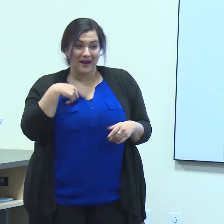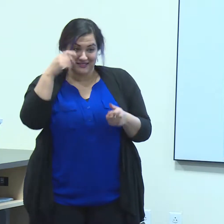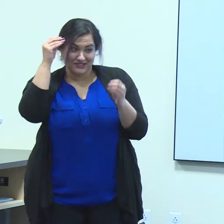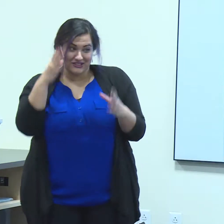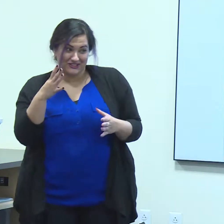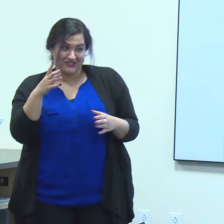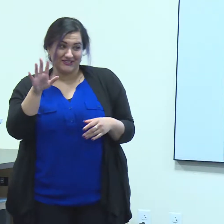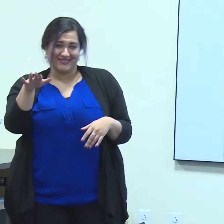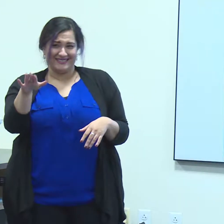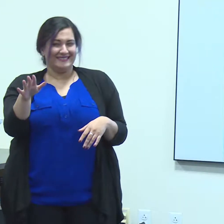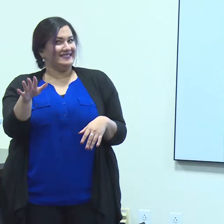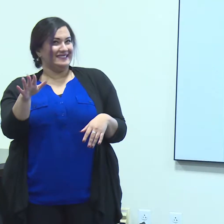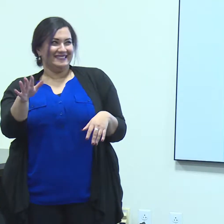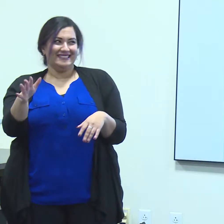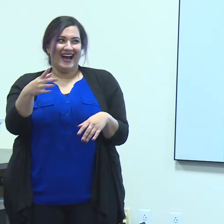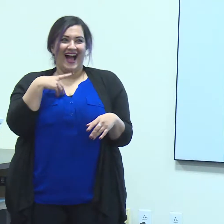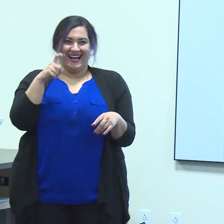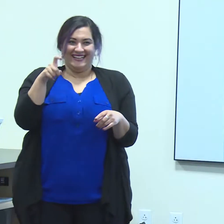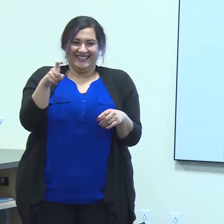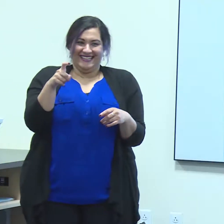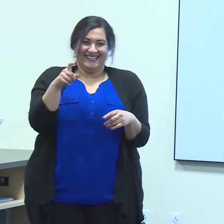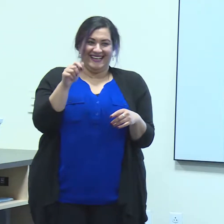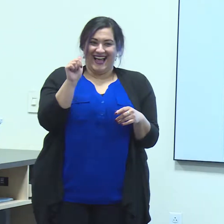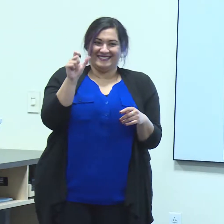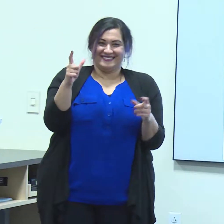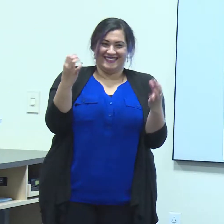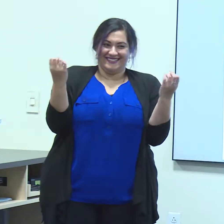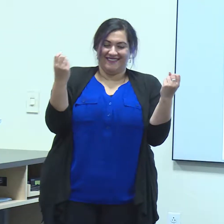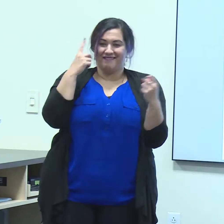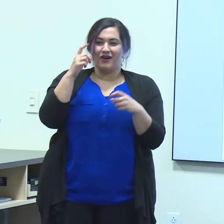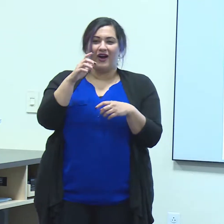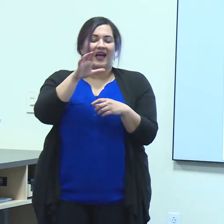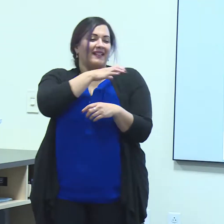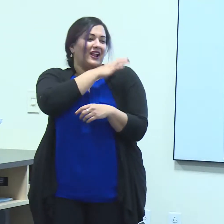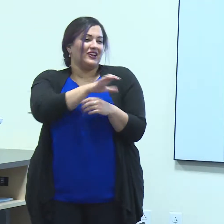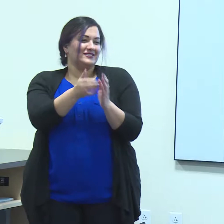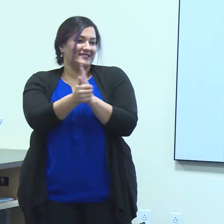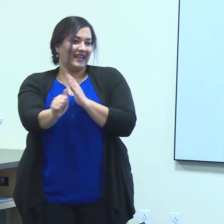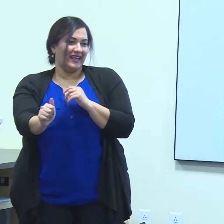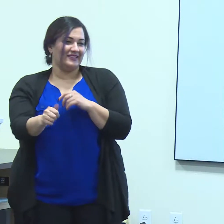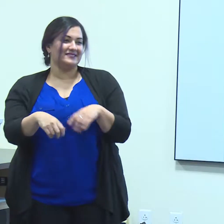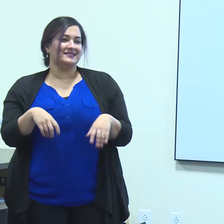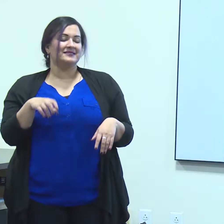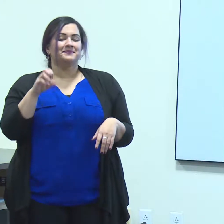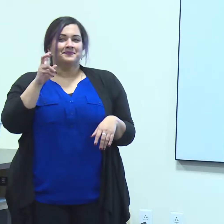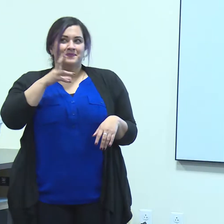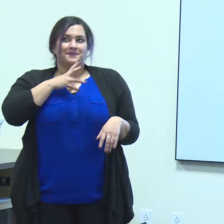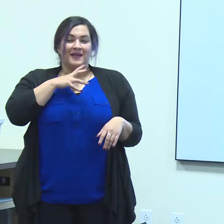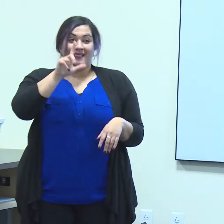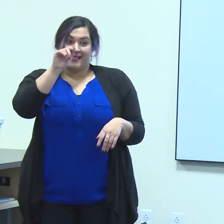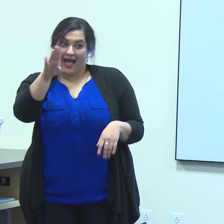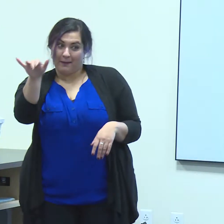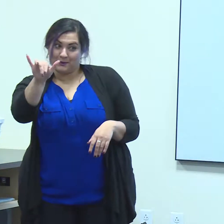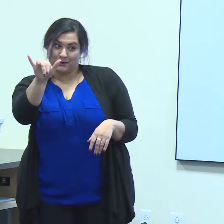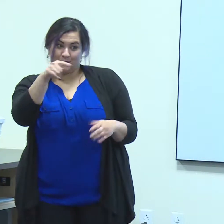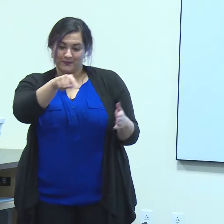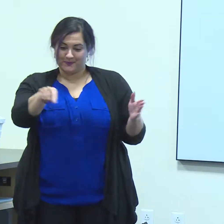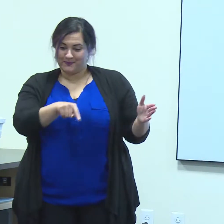my teachers that I need ASL access for the clinical skills and for the lab experiences as